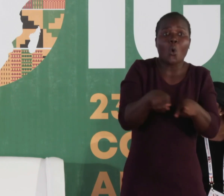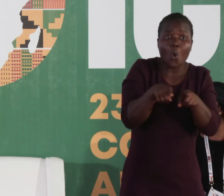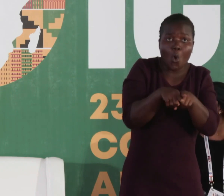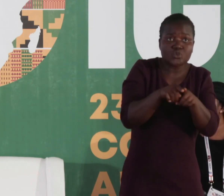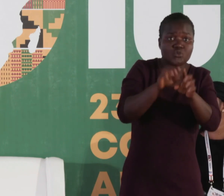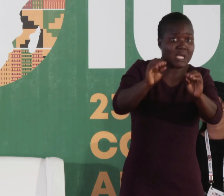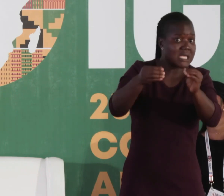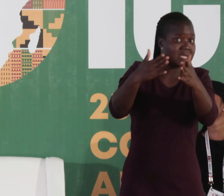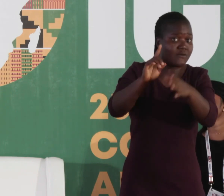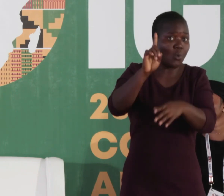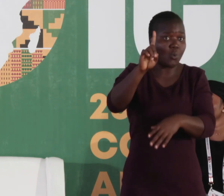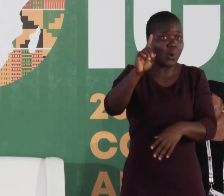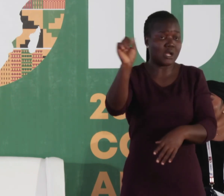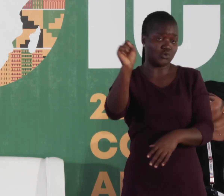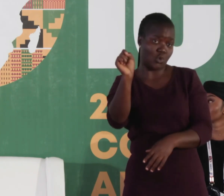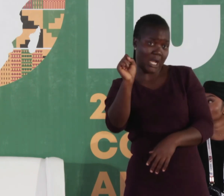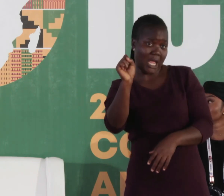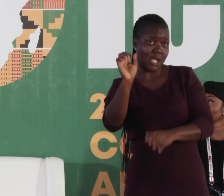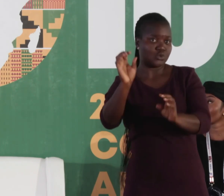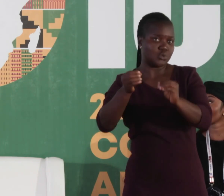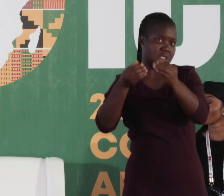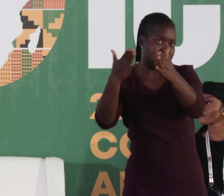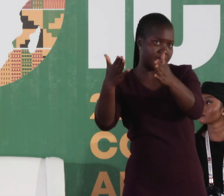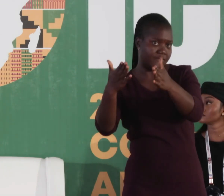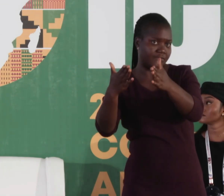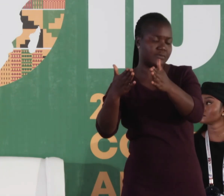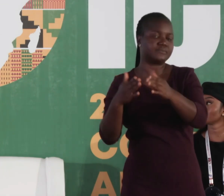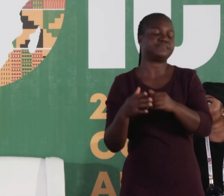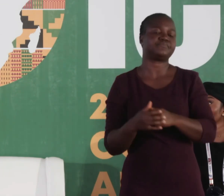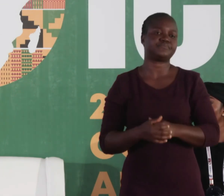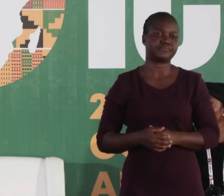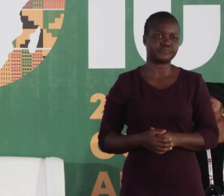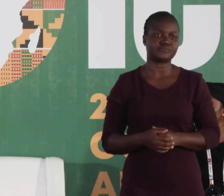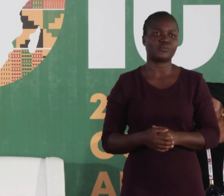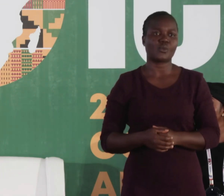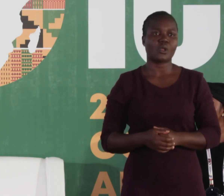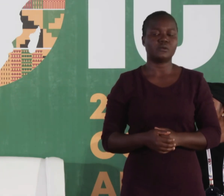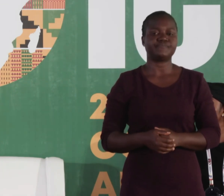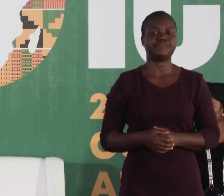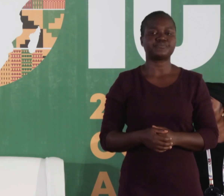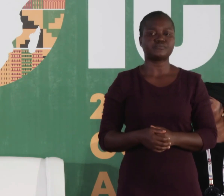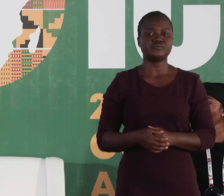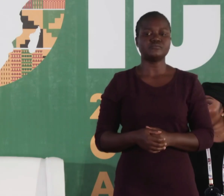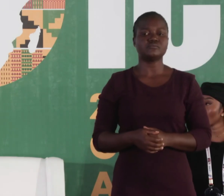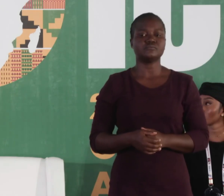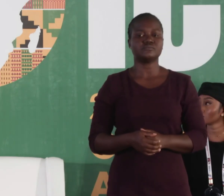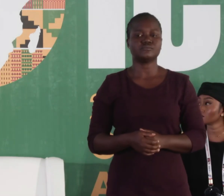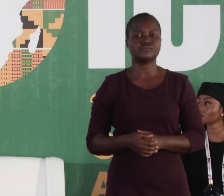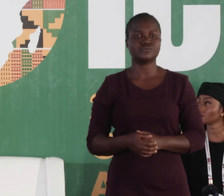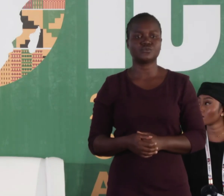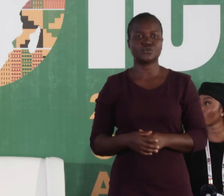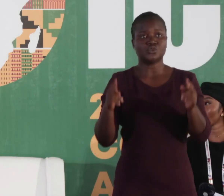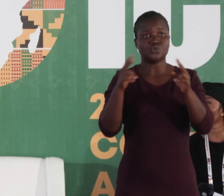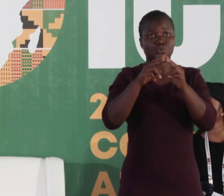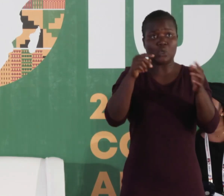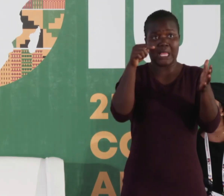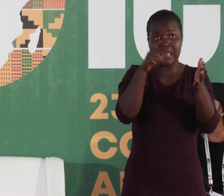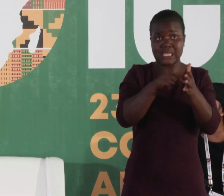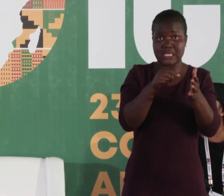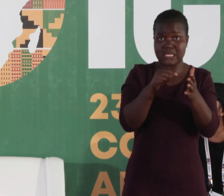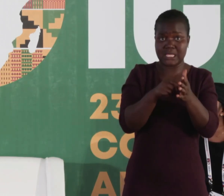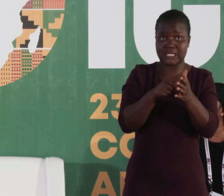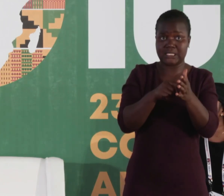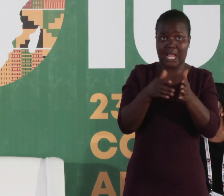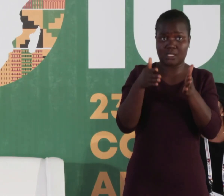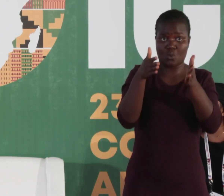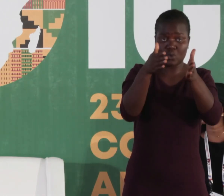each refill that they administered. Next slide, please. So these are the methods that we